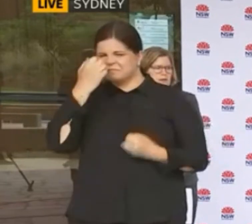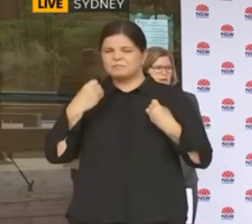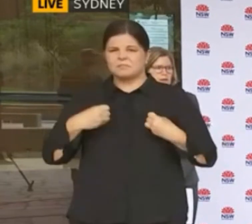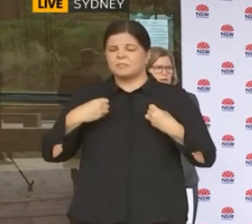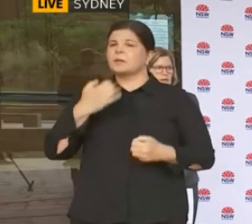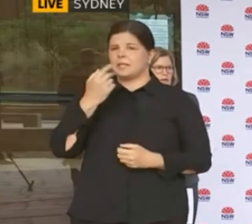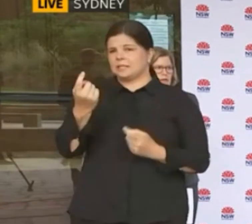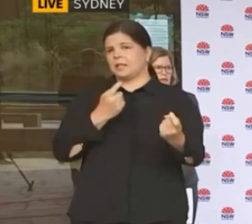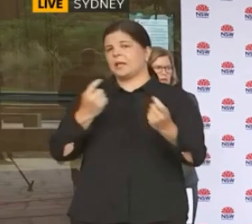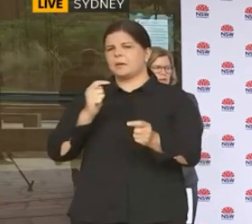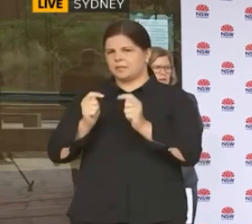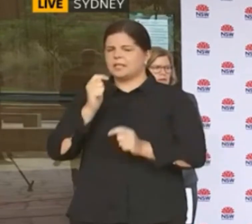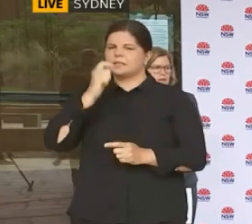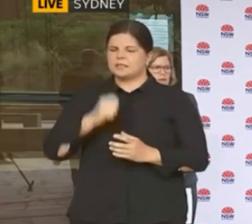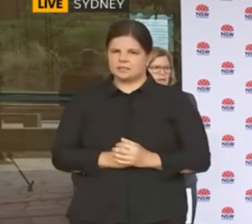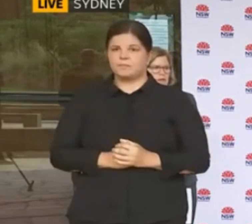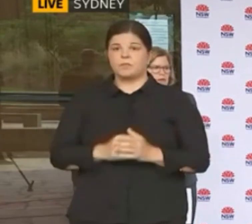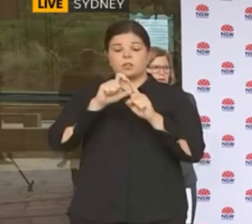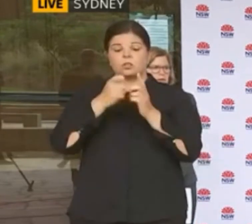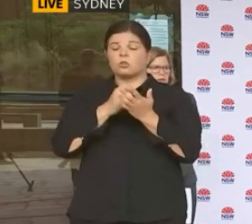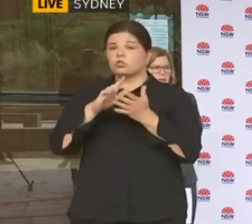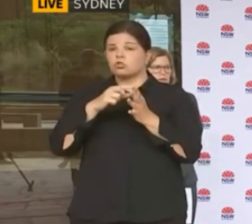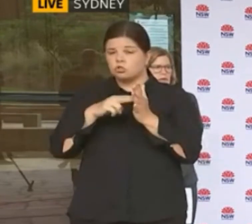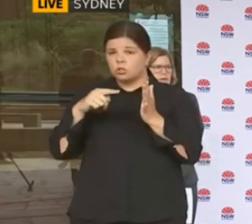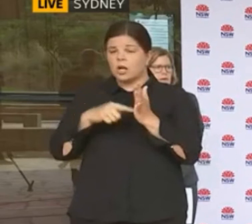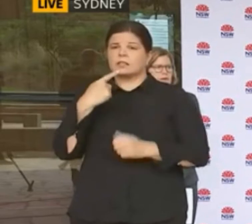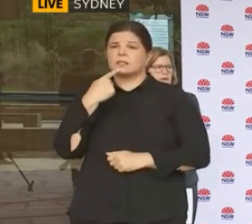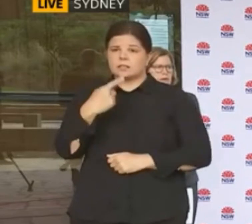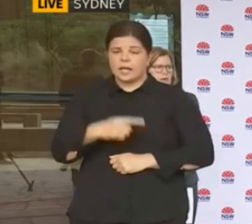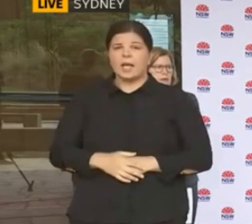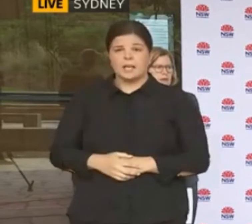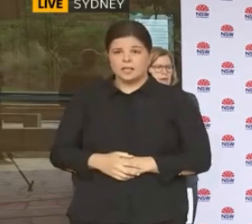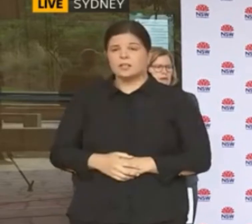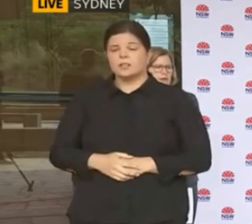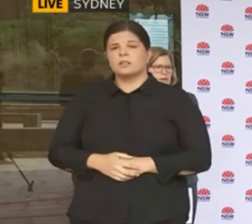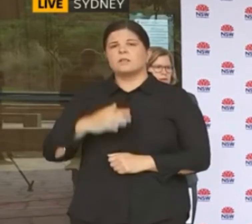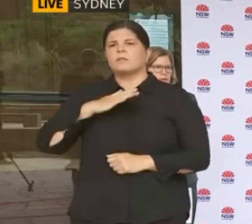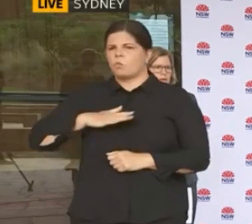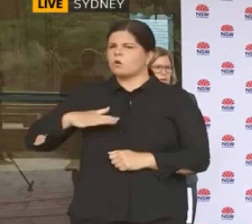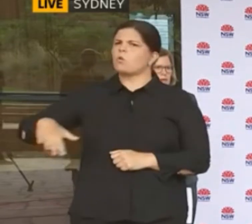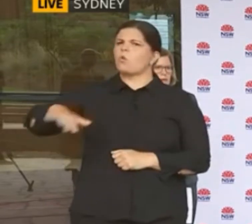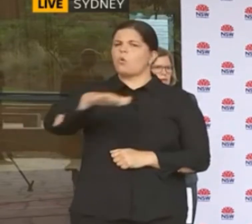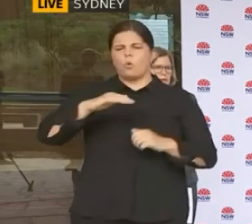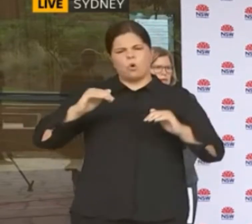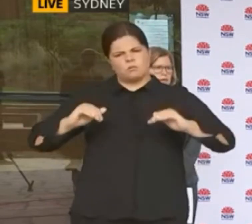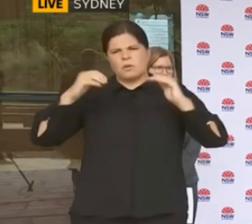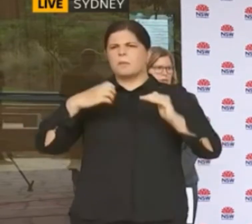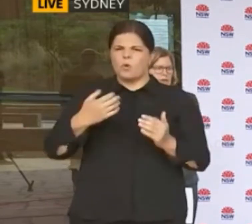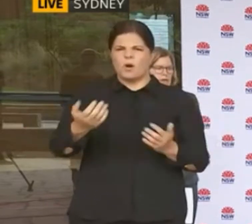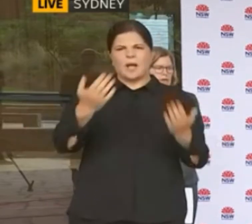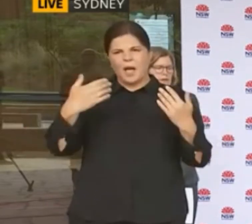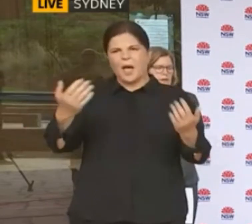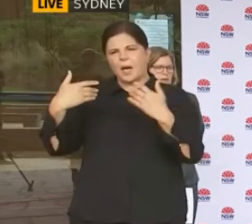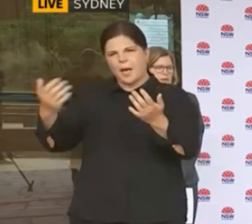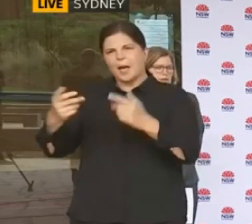the strong message for this morning. Dr. Chanthe has highlighted the fact that we'd like to see the moderate levels of testing go back into the high levels of testing. We're deeply